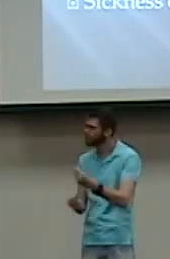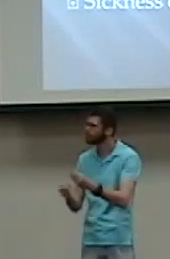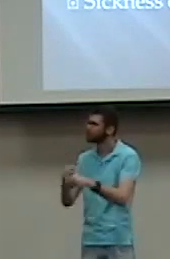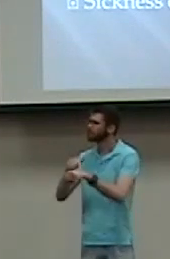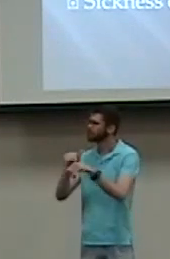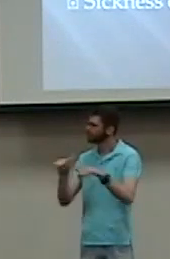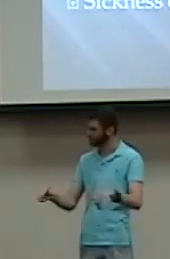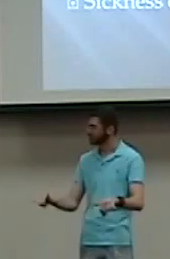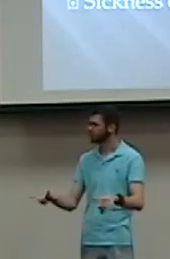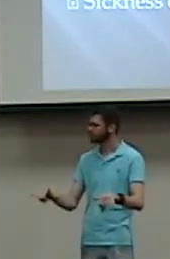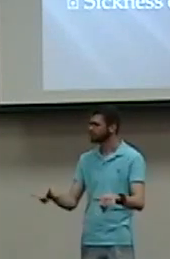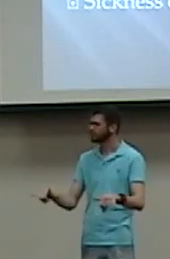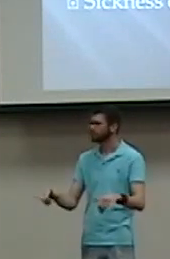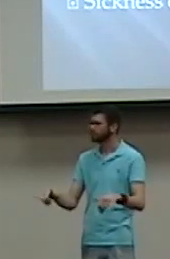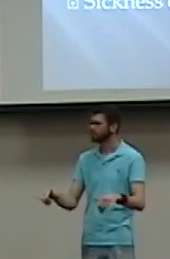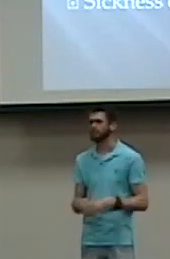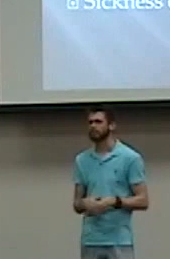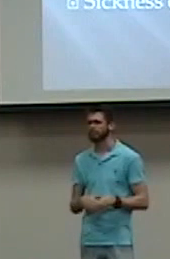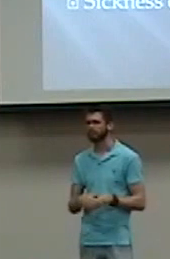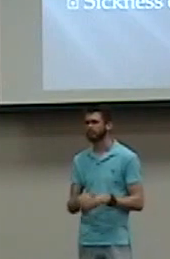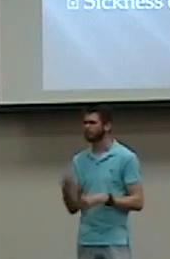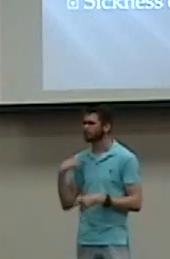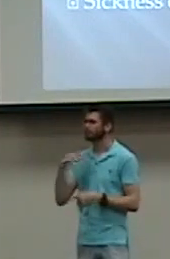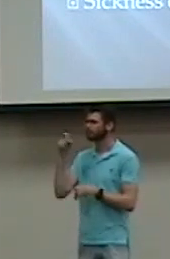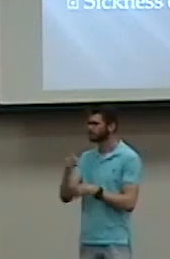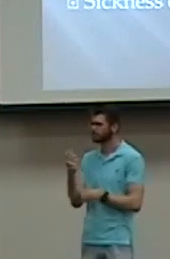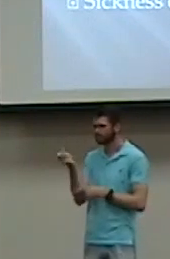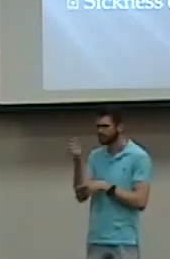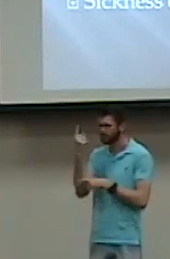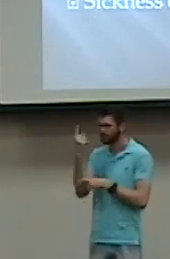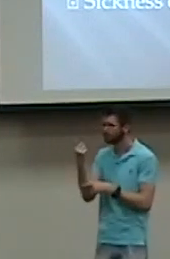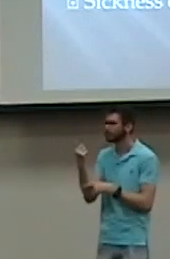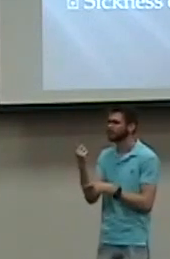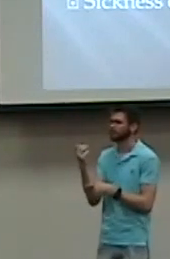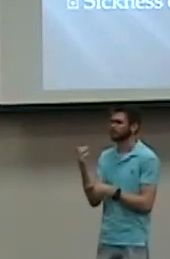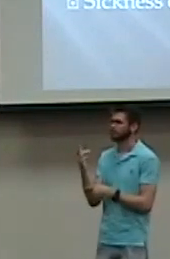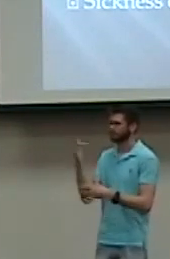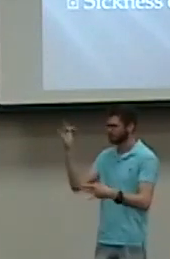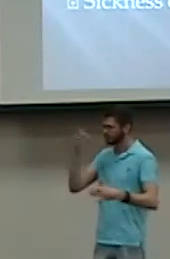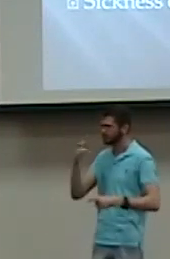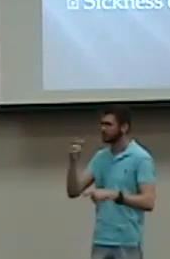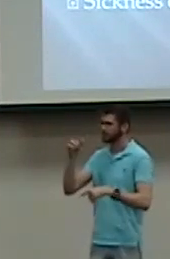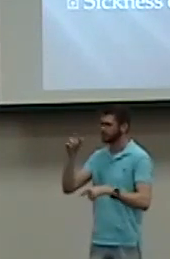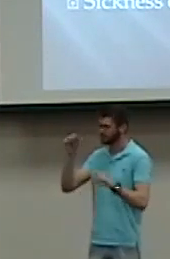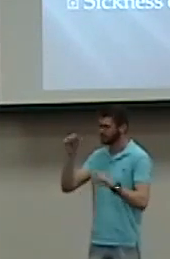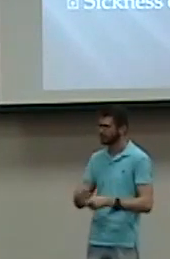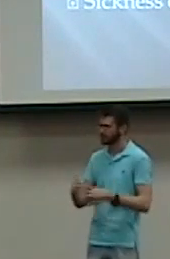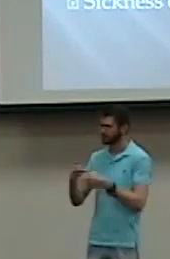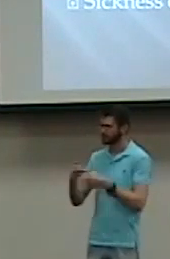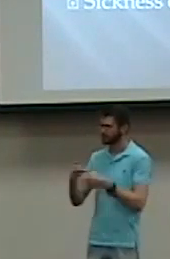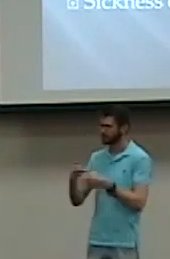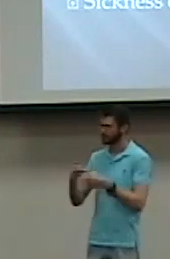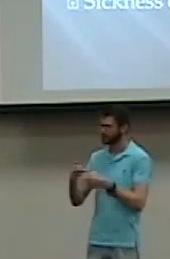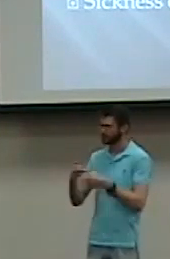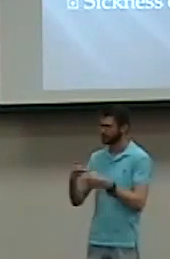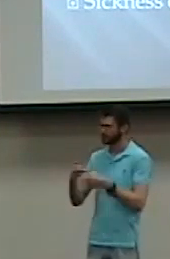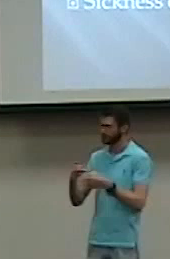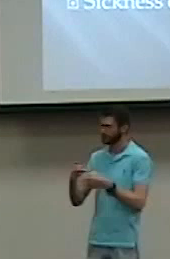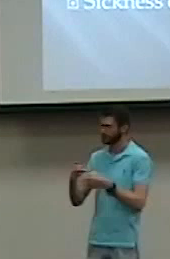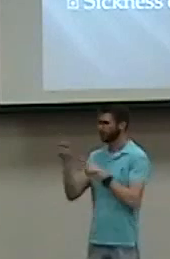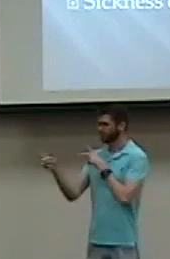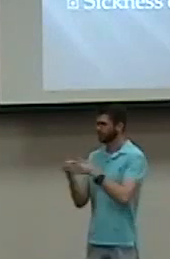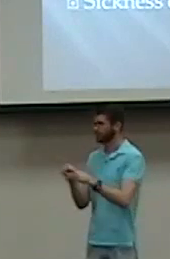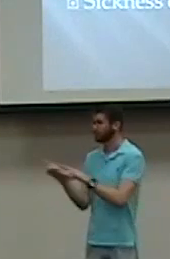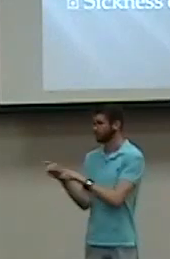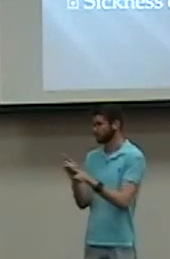We must come to the understanding as well that sickness can separate one from God's people and possibly even